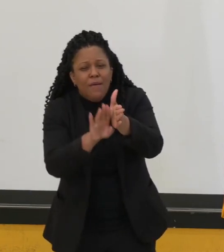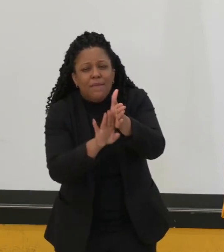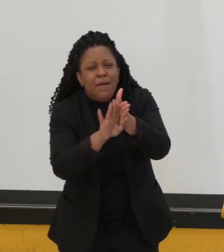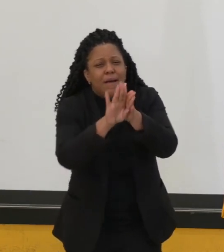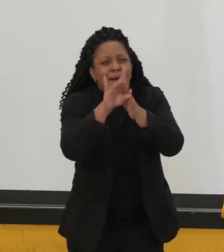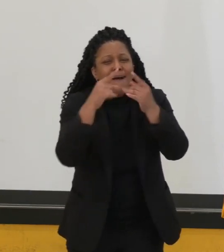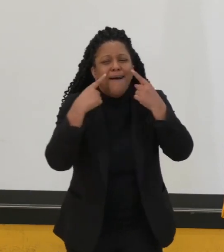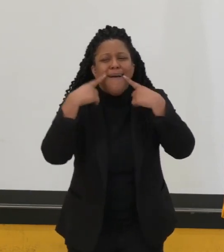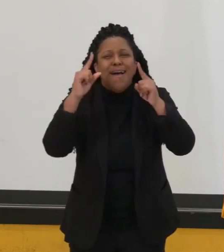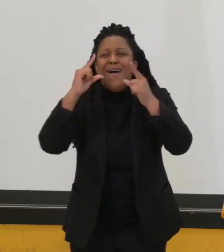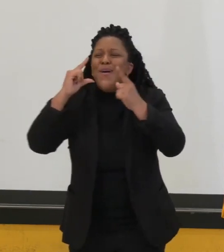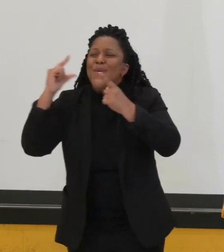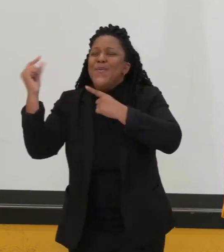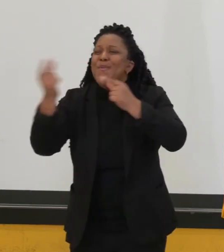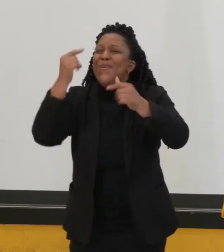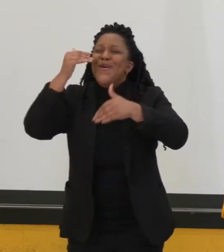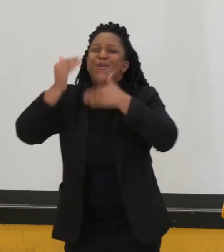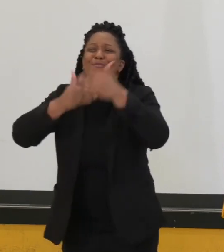yesterday.